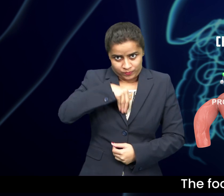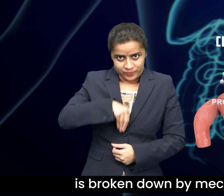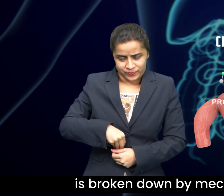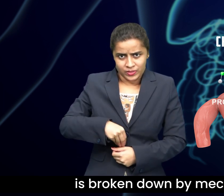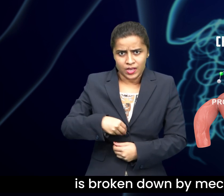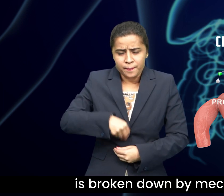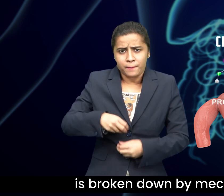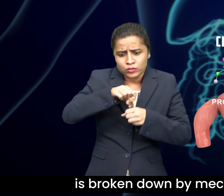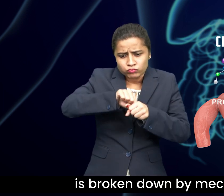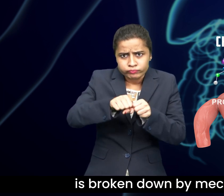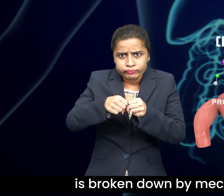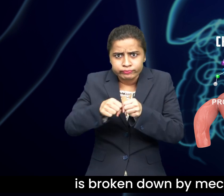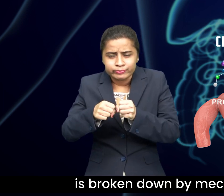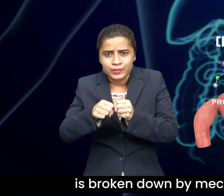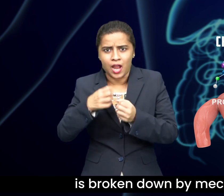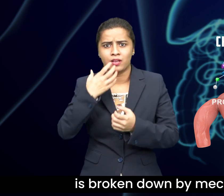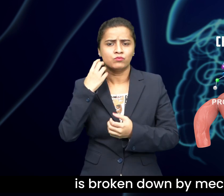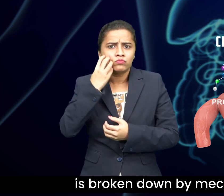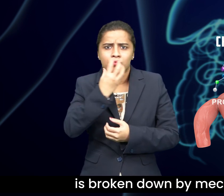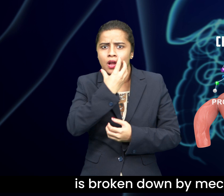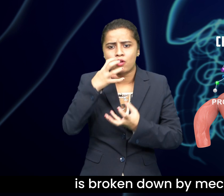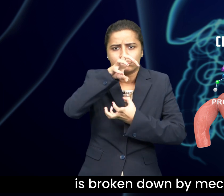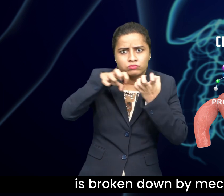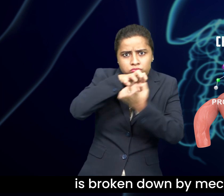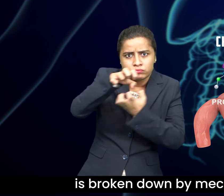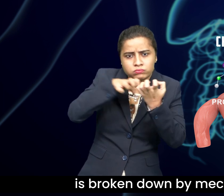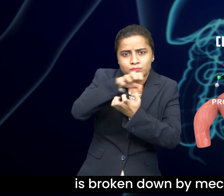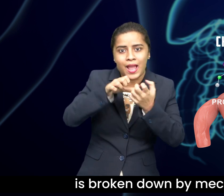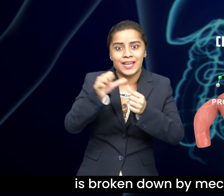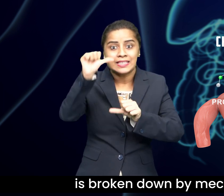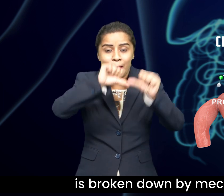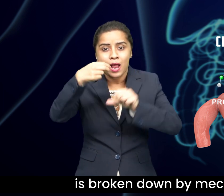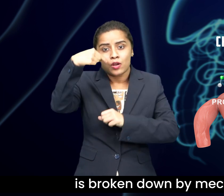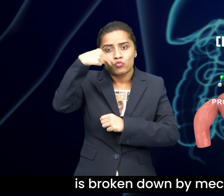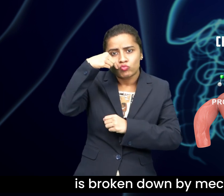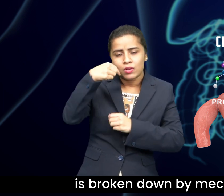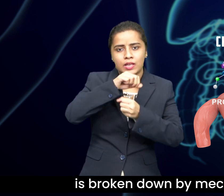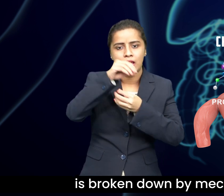consumed is broken down by mechanical and chemical processes.